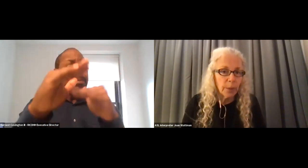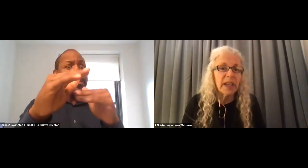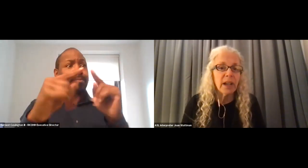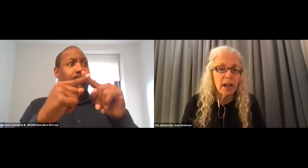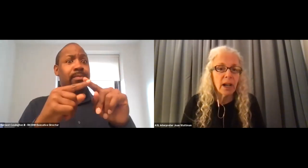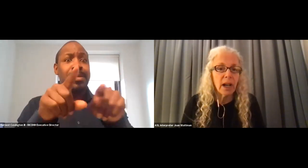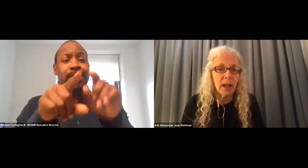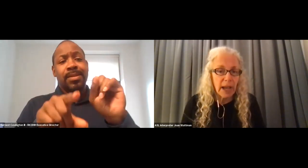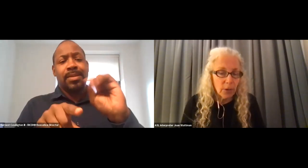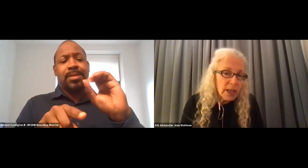be allowed to them.